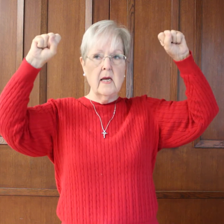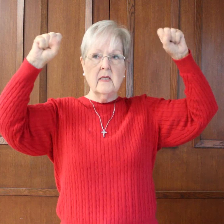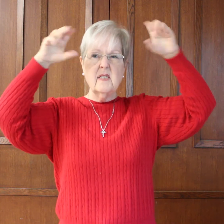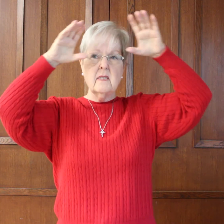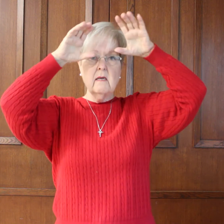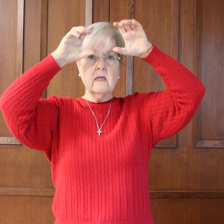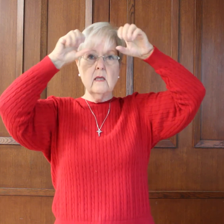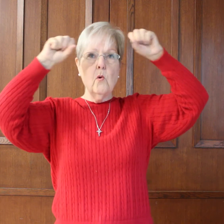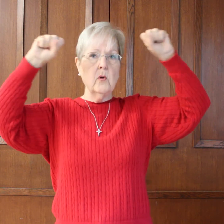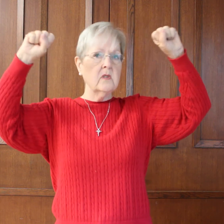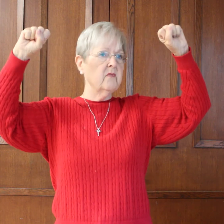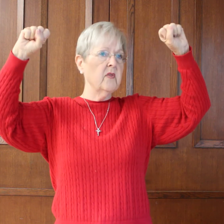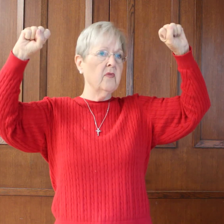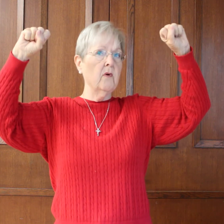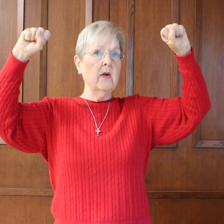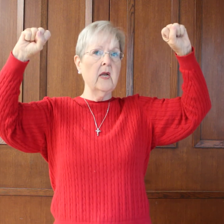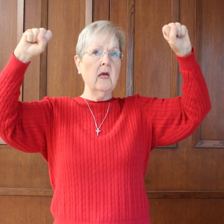This is kind of like the horns of authority.